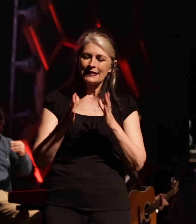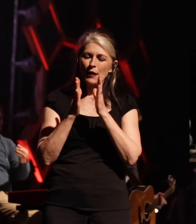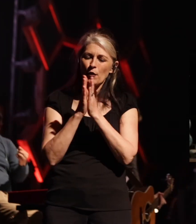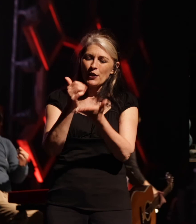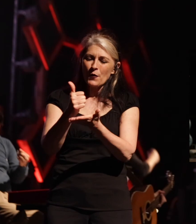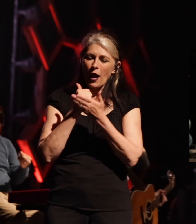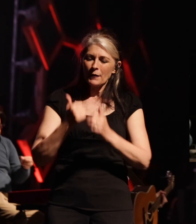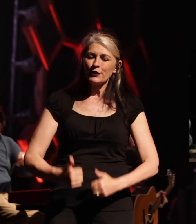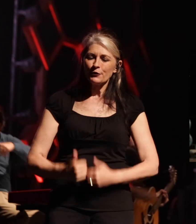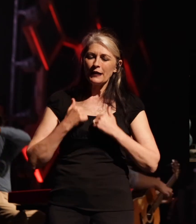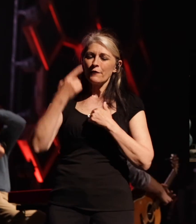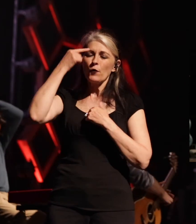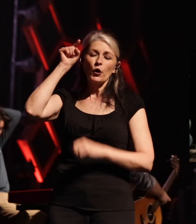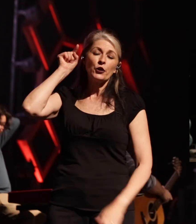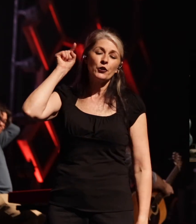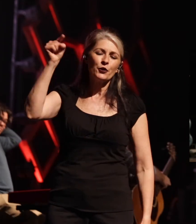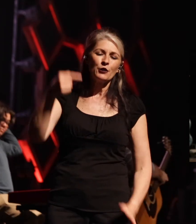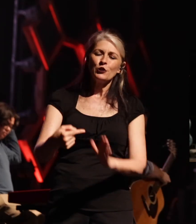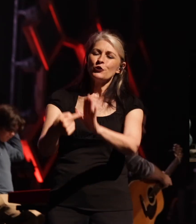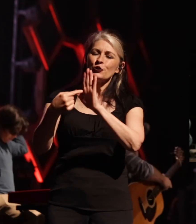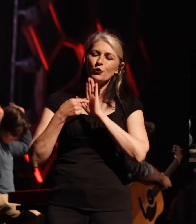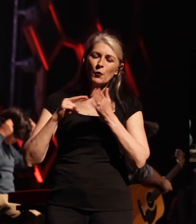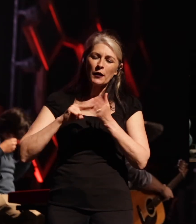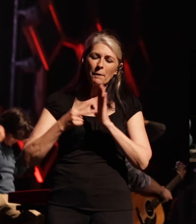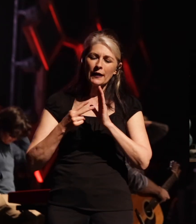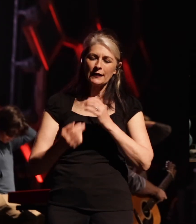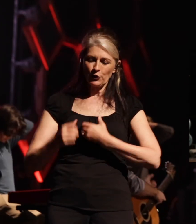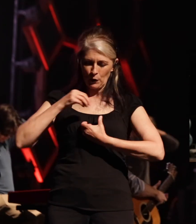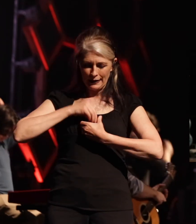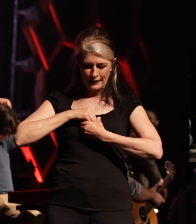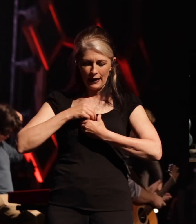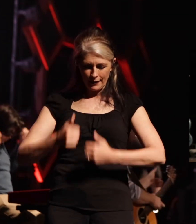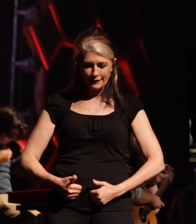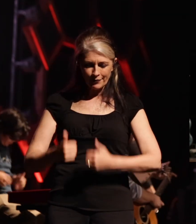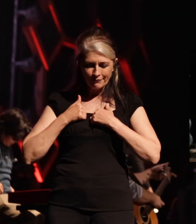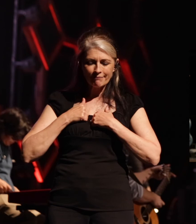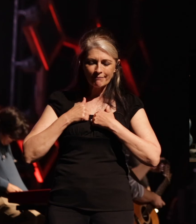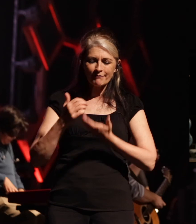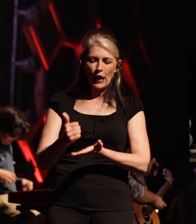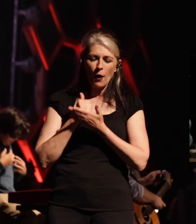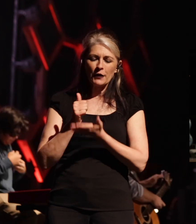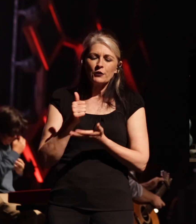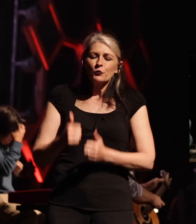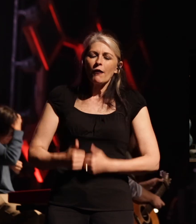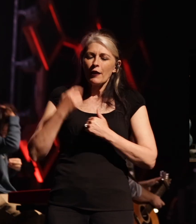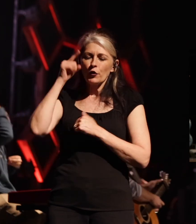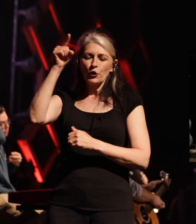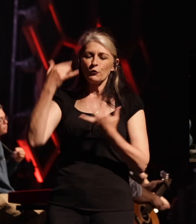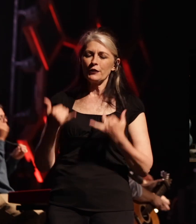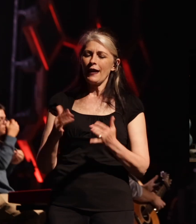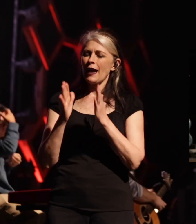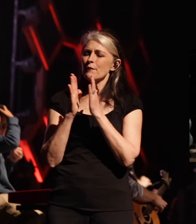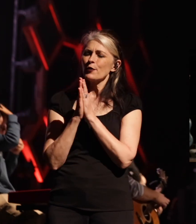what it means for you to dwell in my life. And help me to live for you today. Pray all of this in your name. Amen.